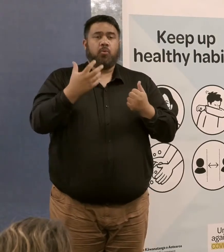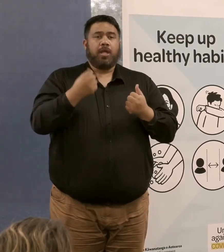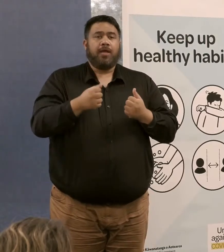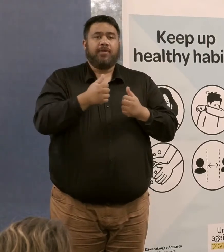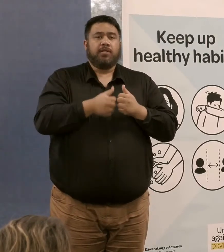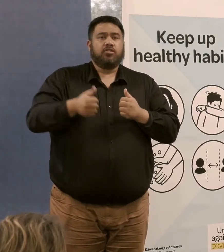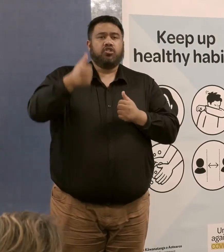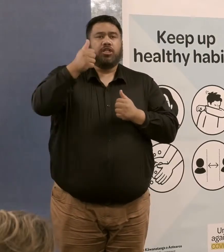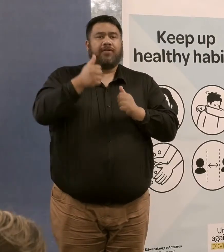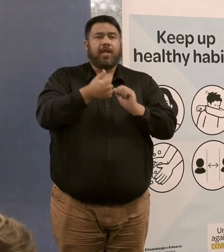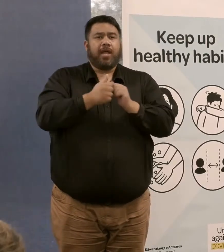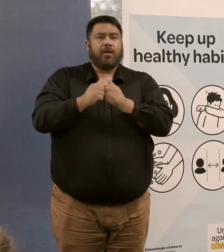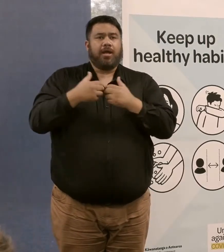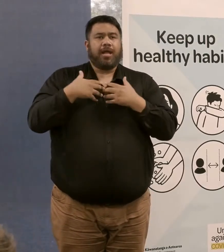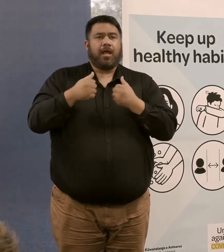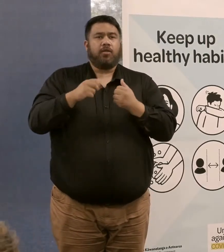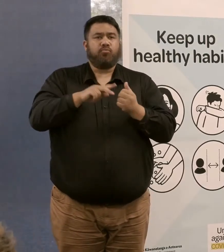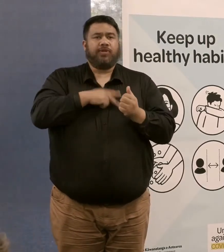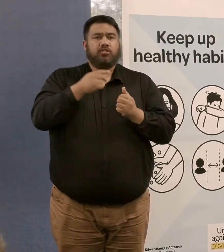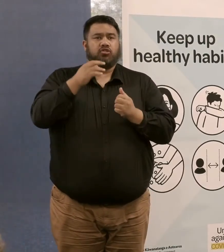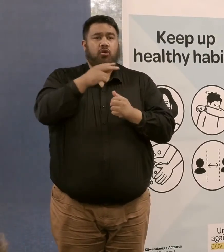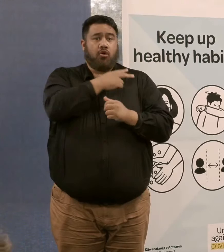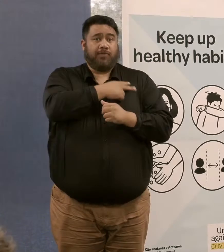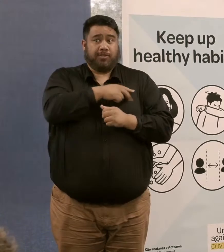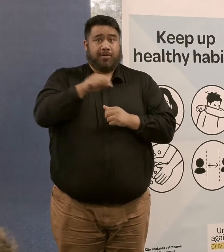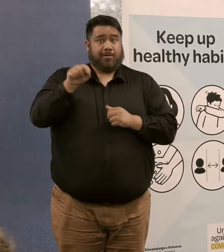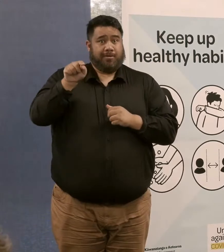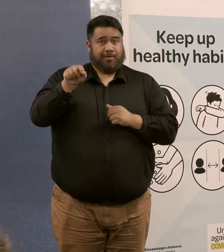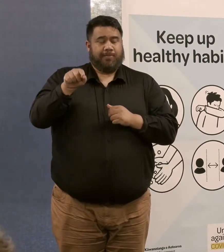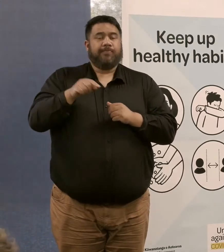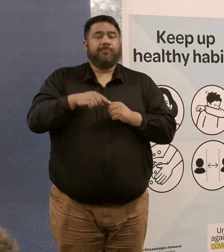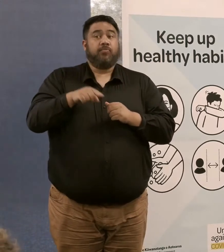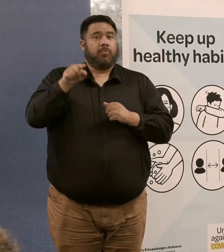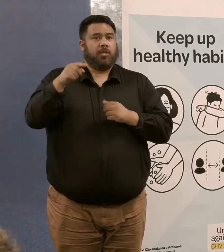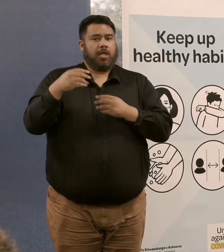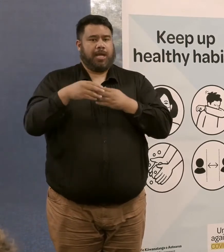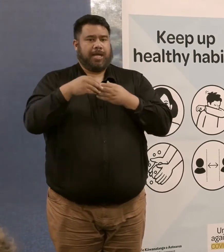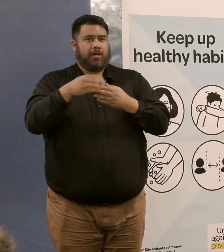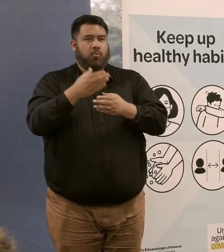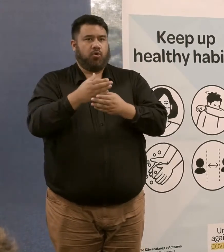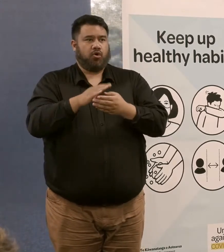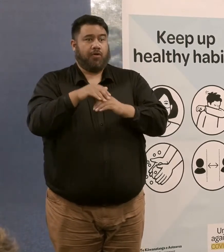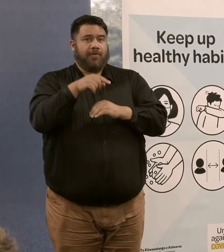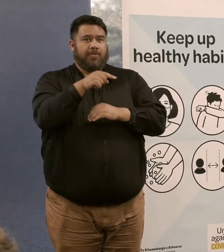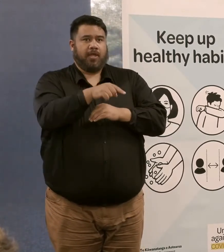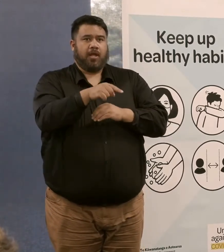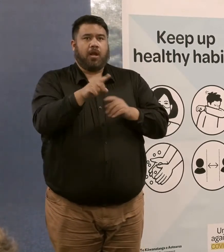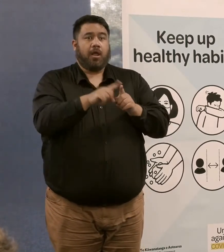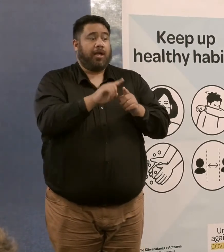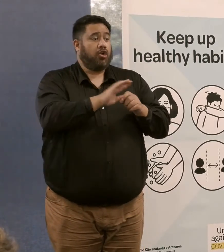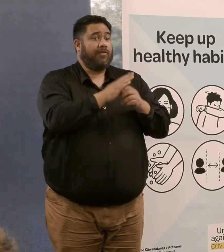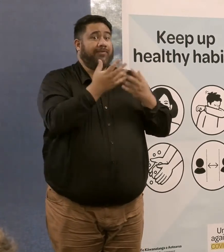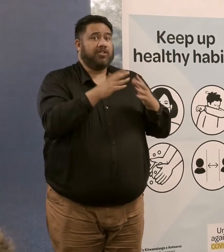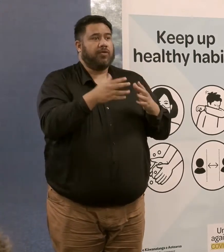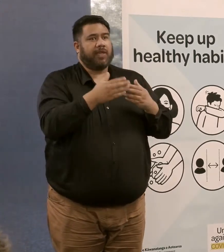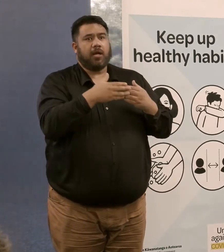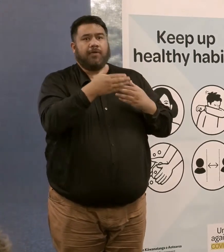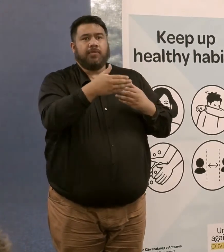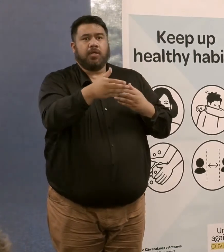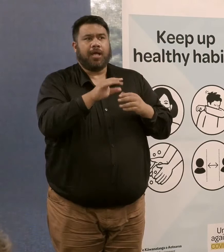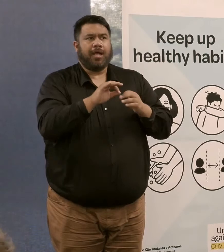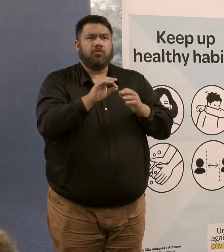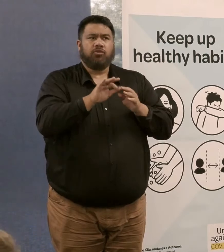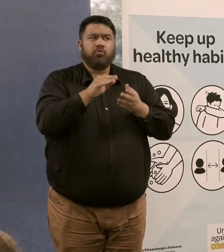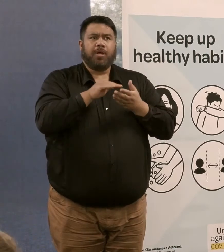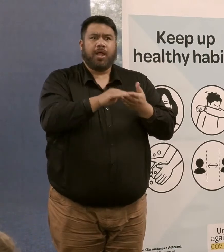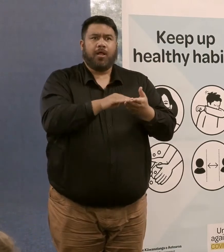Chief Allied Health Professions Officer, because a lot of the support and follow-up for people will be in the rehabilitation area.